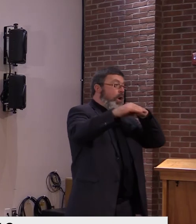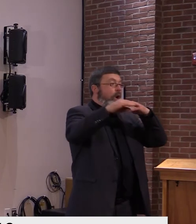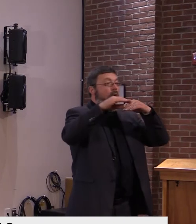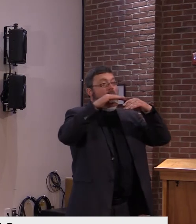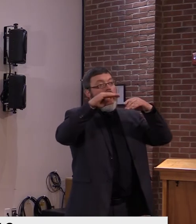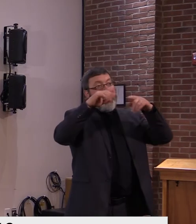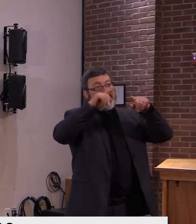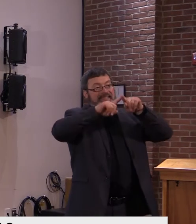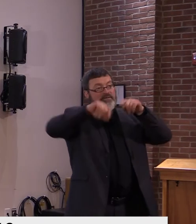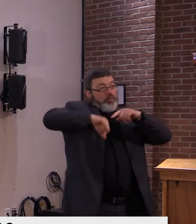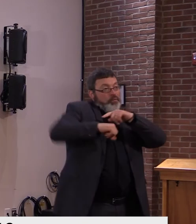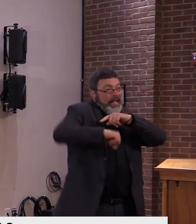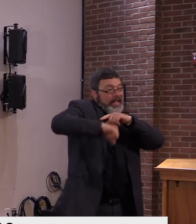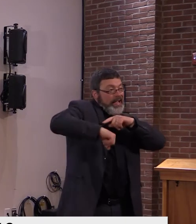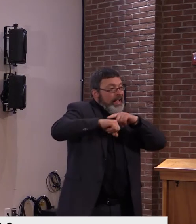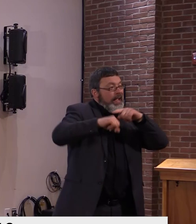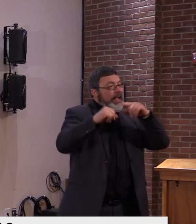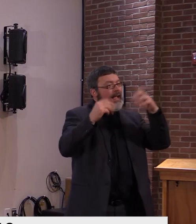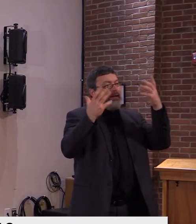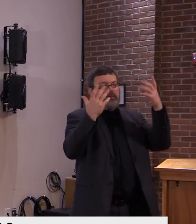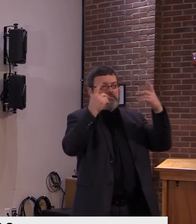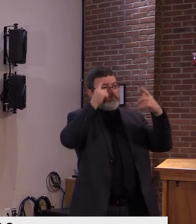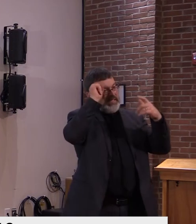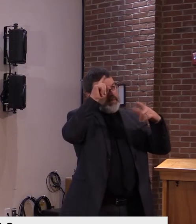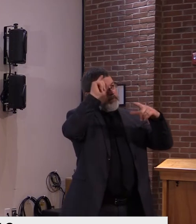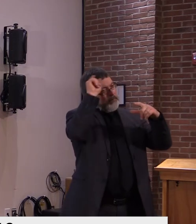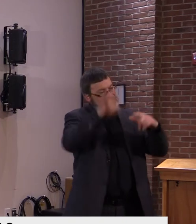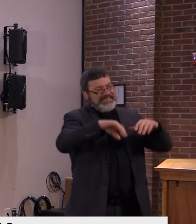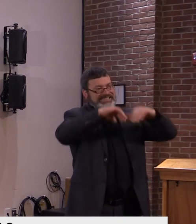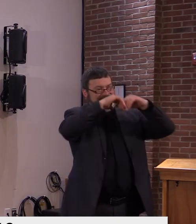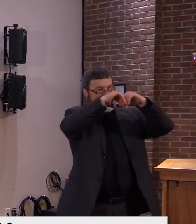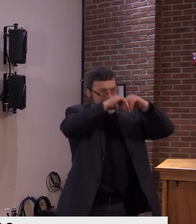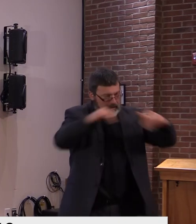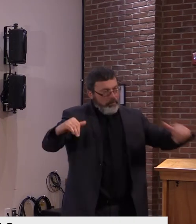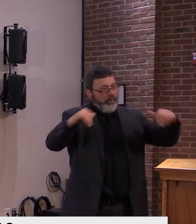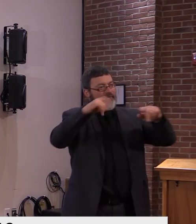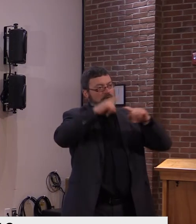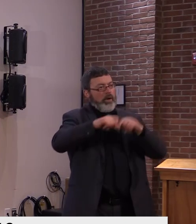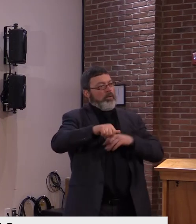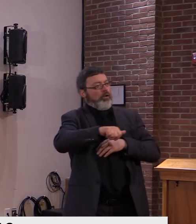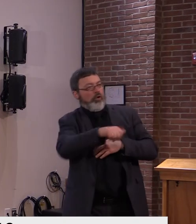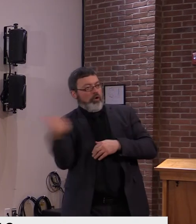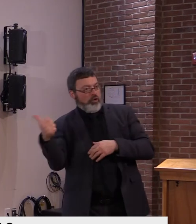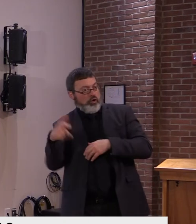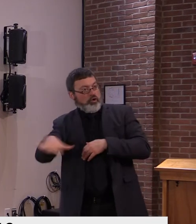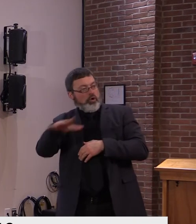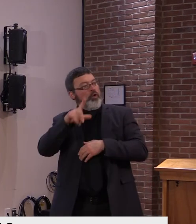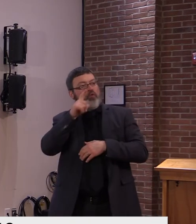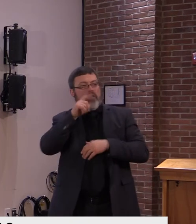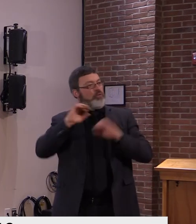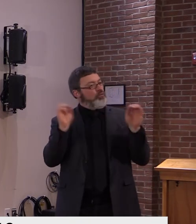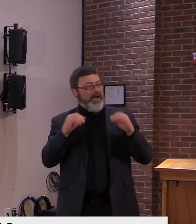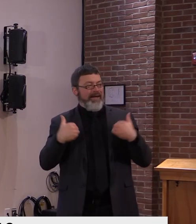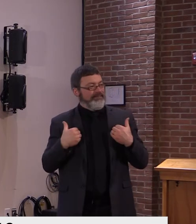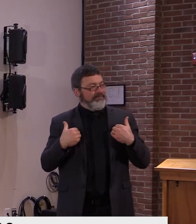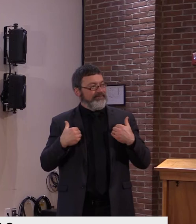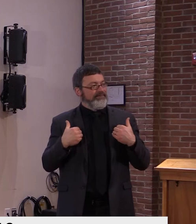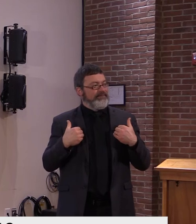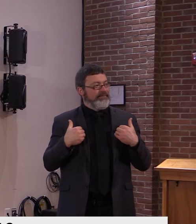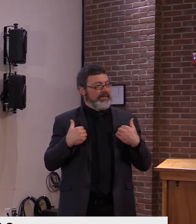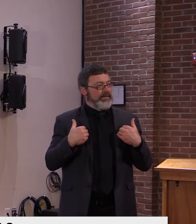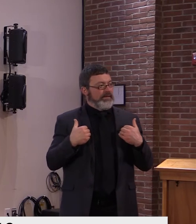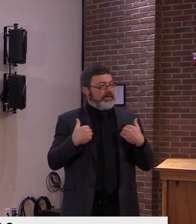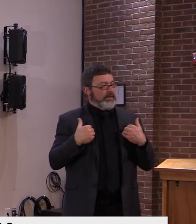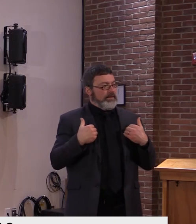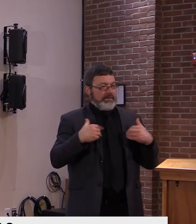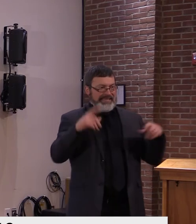those floors, that we try to make sure that there's strict isolation between all of those